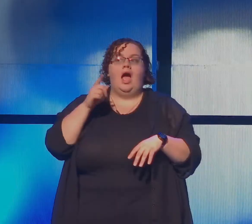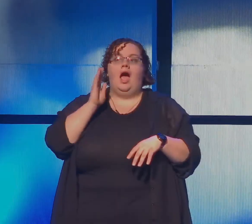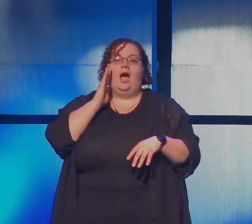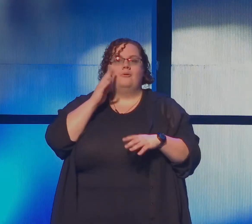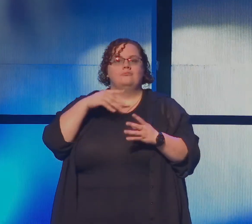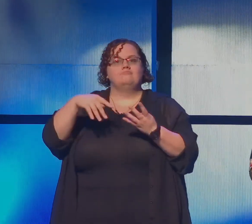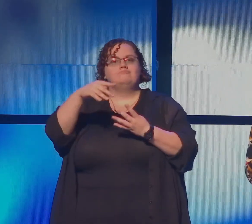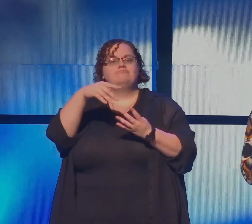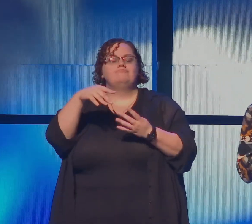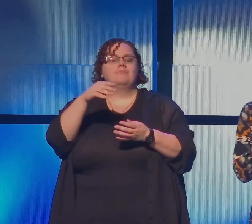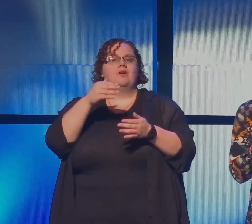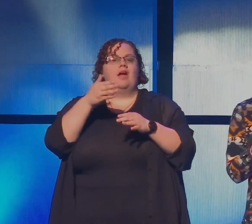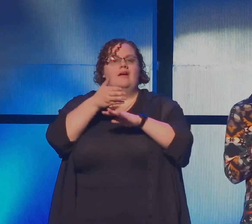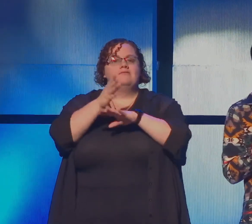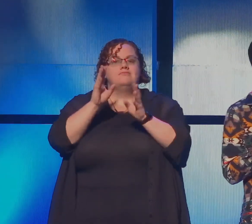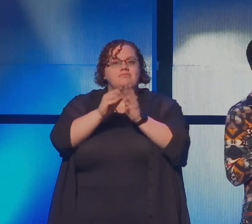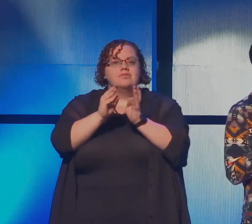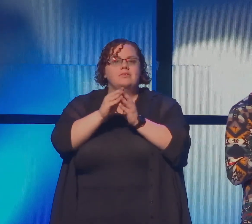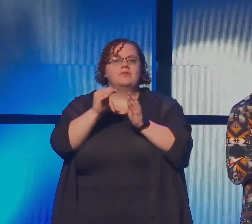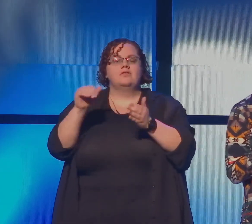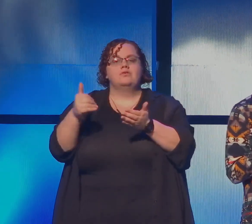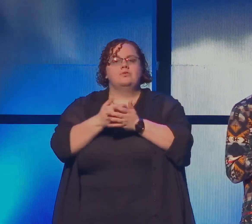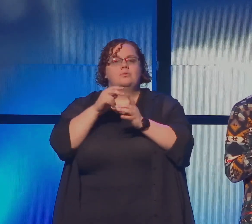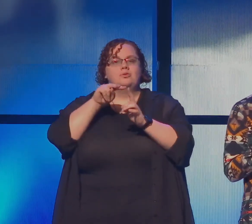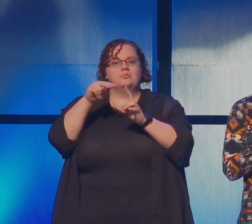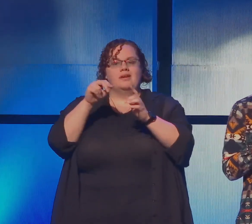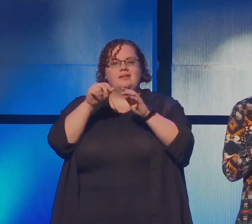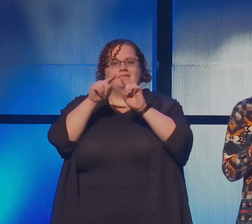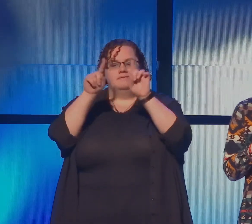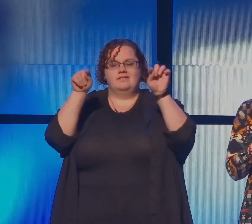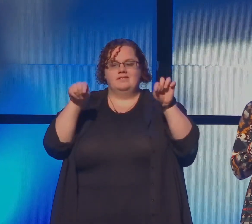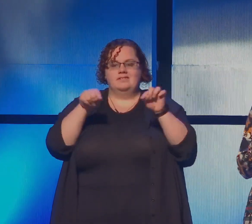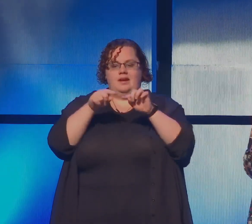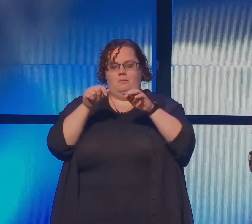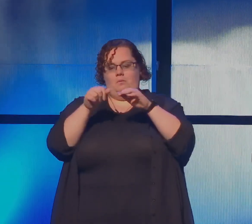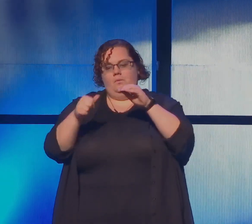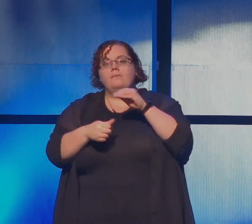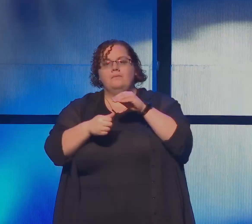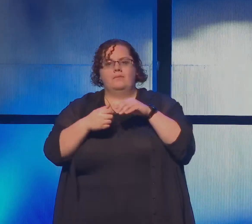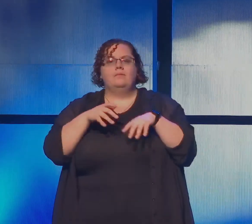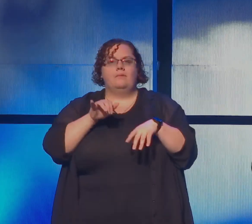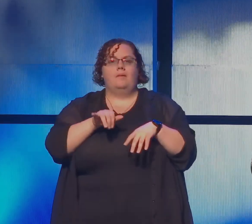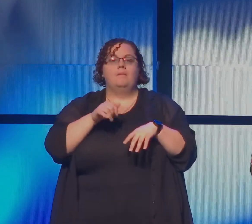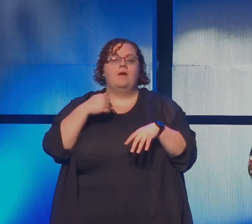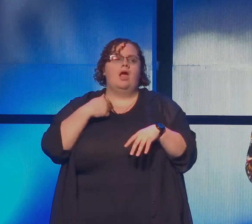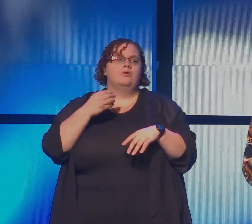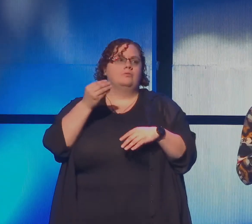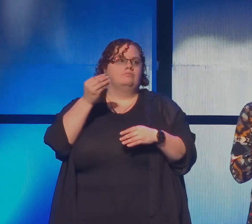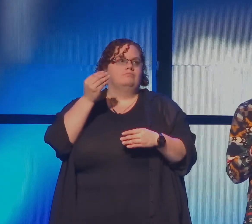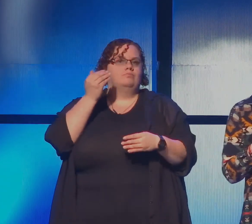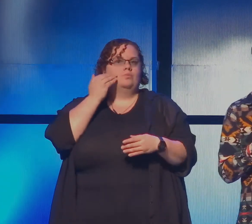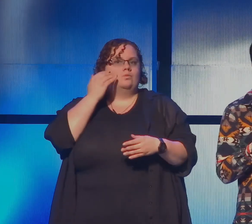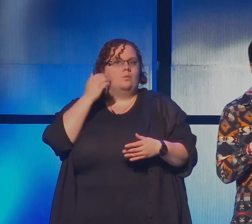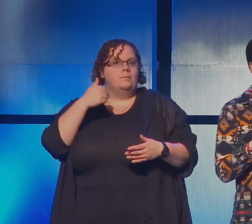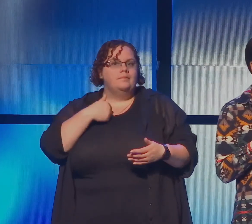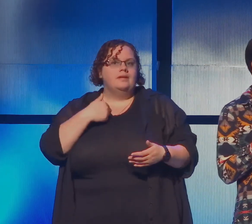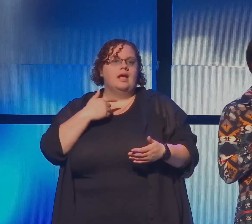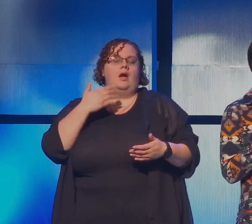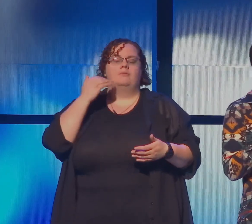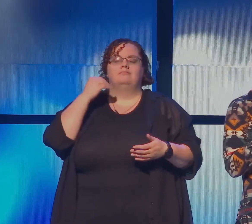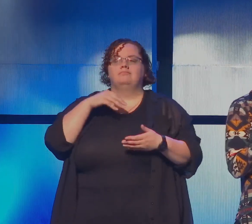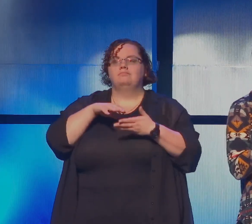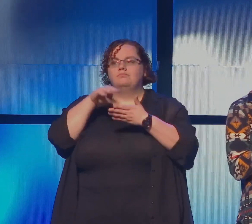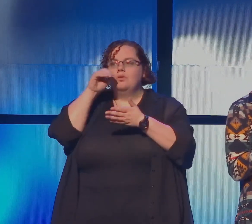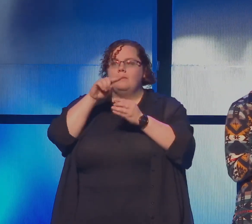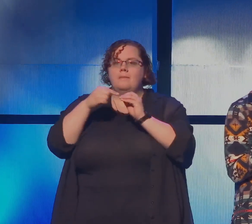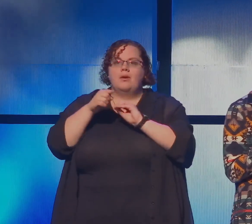hanging out after the service under the Fresh Perspective banner, and you can come get to know me. I would love to get to know you. If you